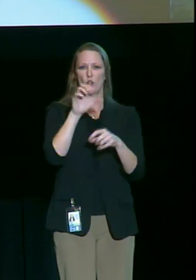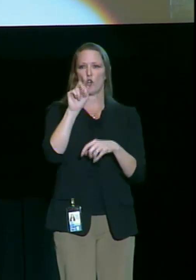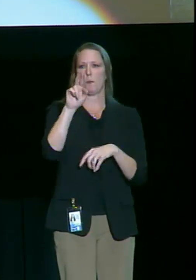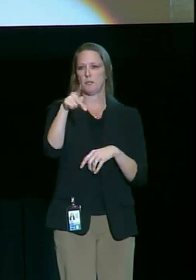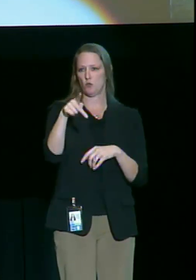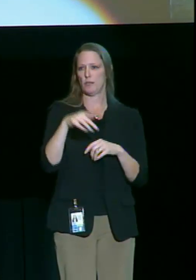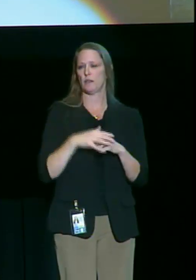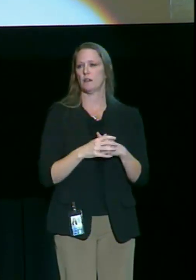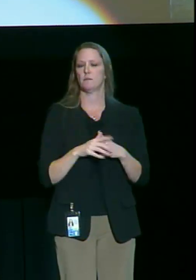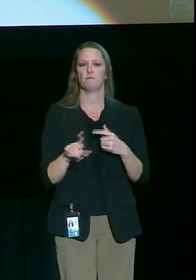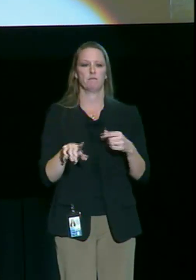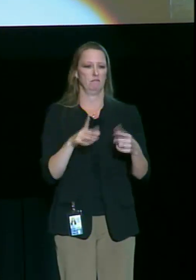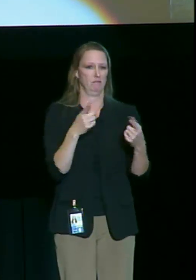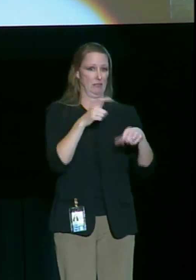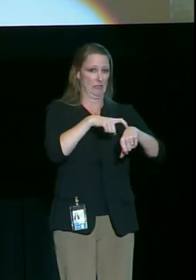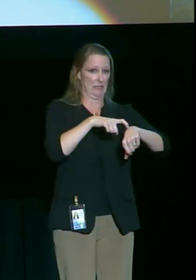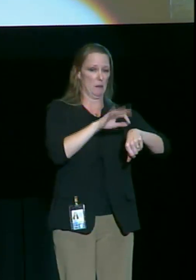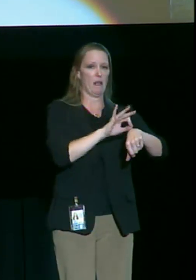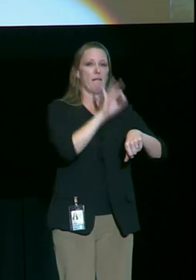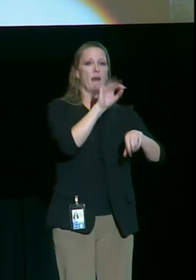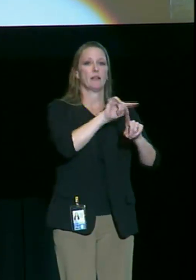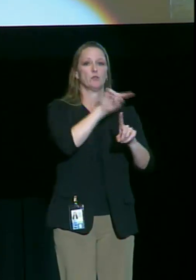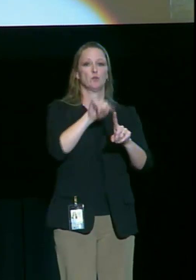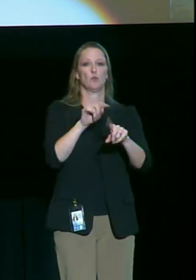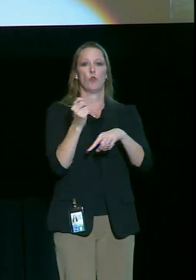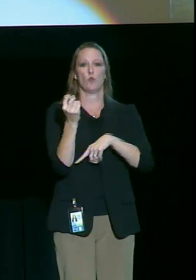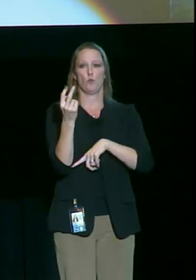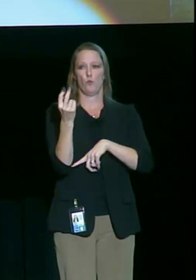Carpinteria from 9 a.m. until noon,